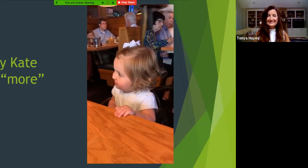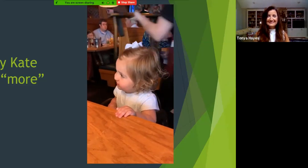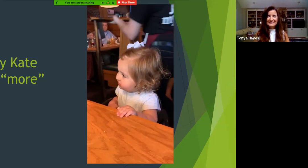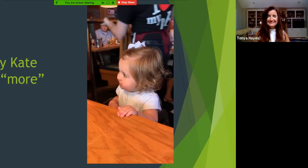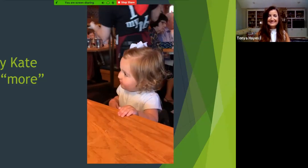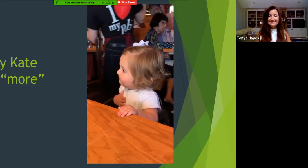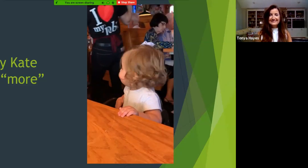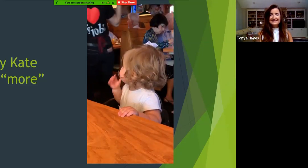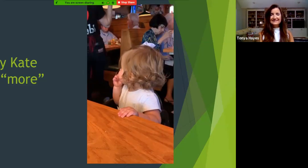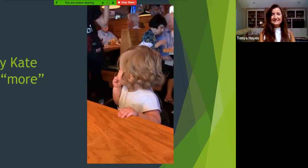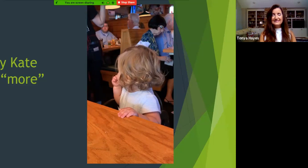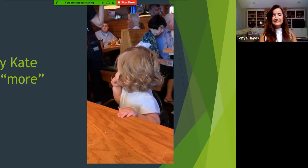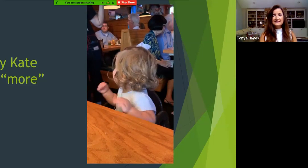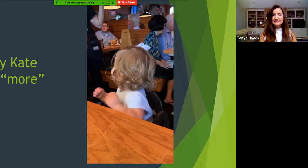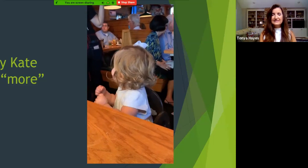Can you do more?